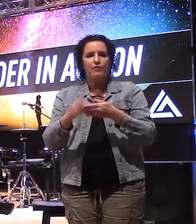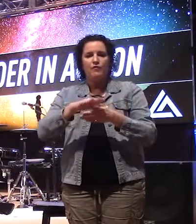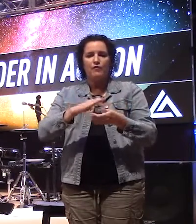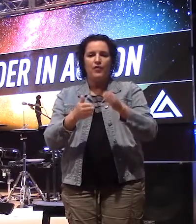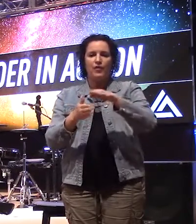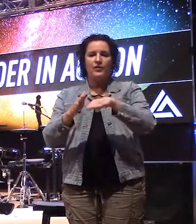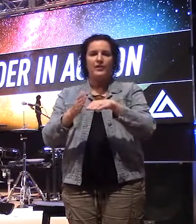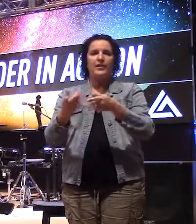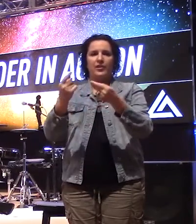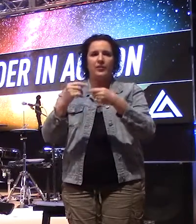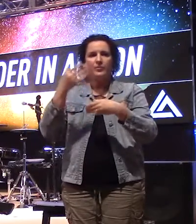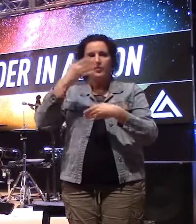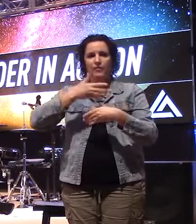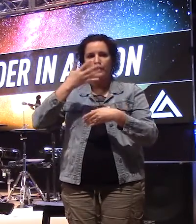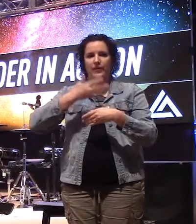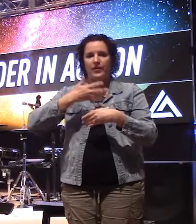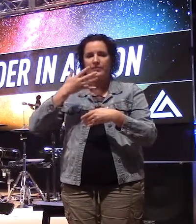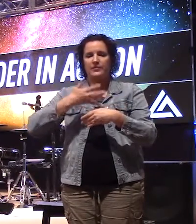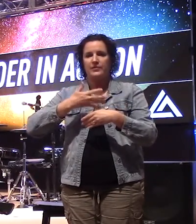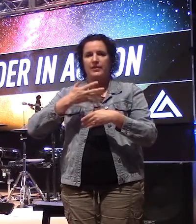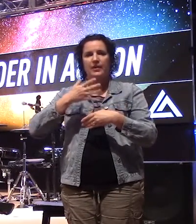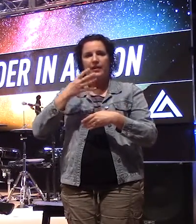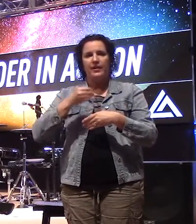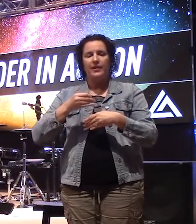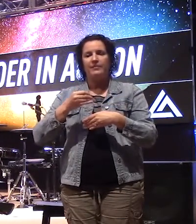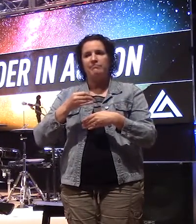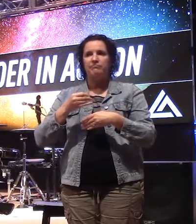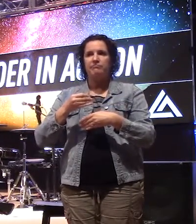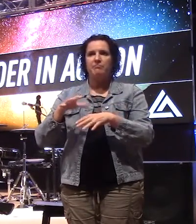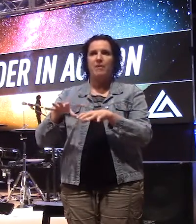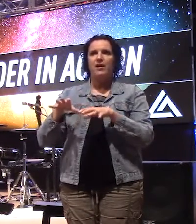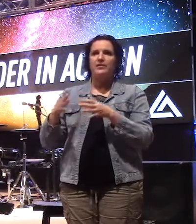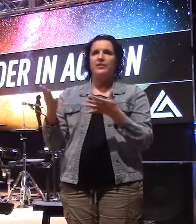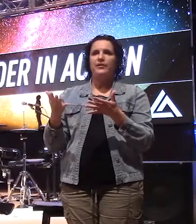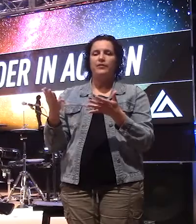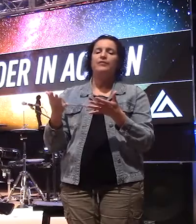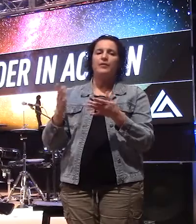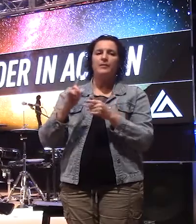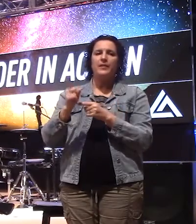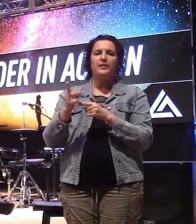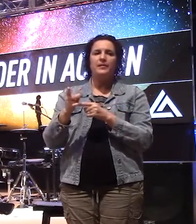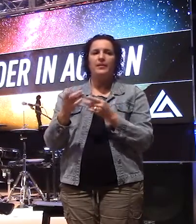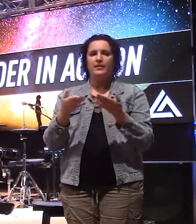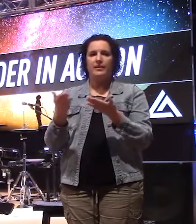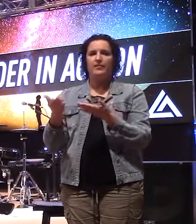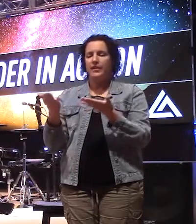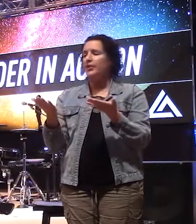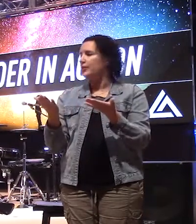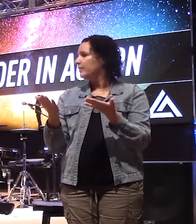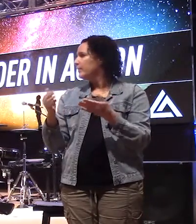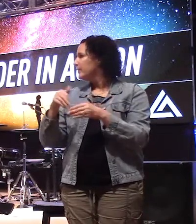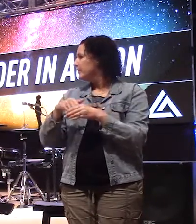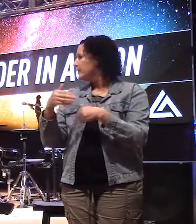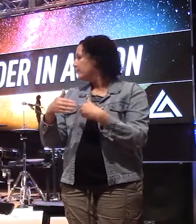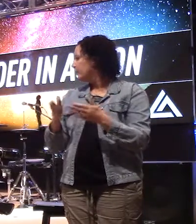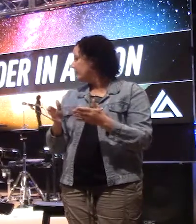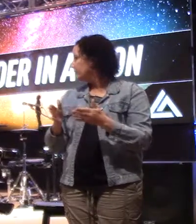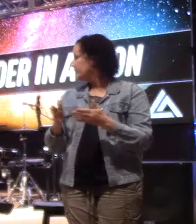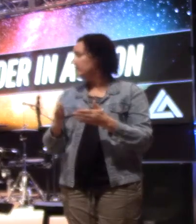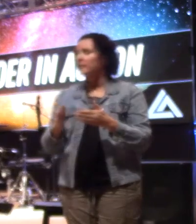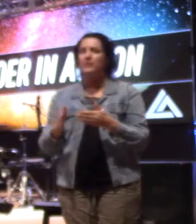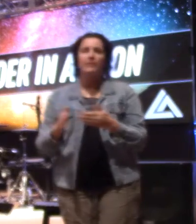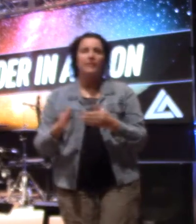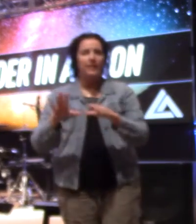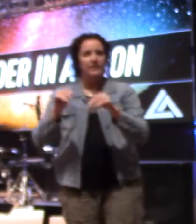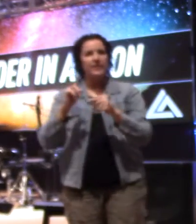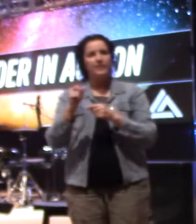and come down in front and just pause here a few moments and deliver here on the platform somewhere, any place across.